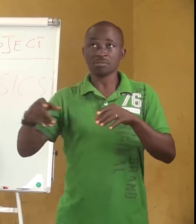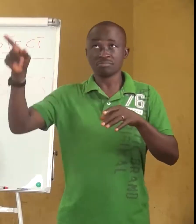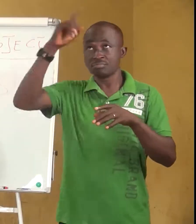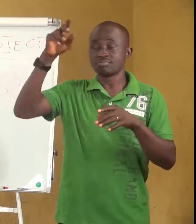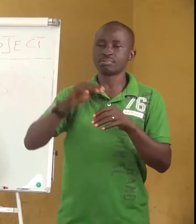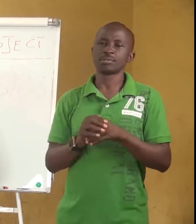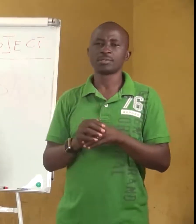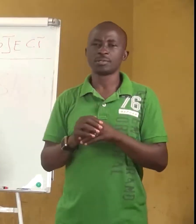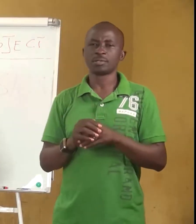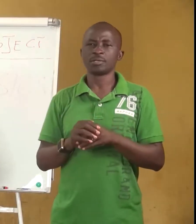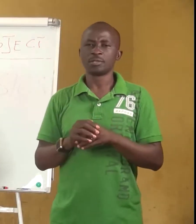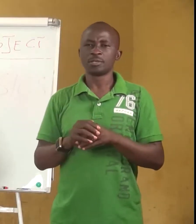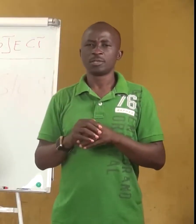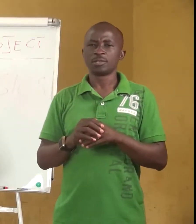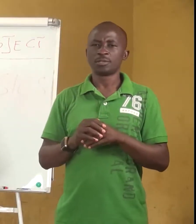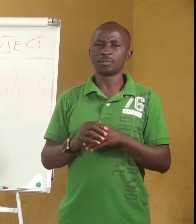Gravitational field